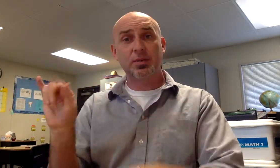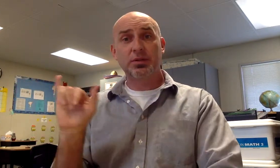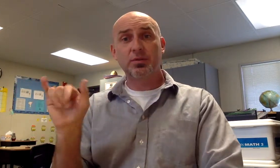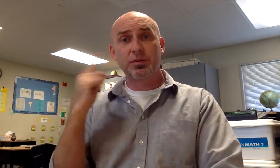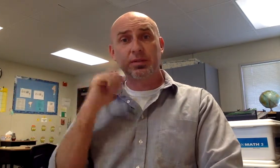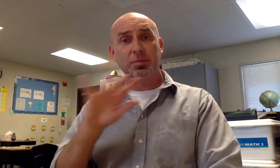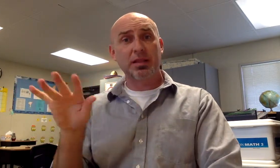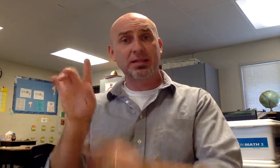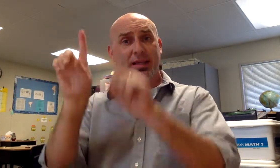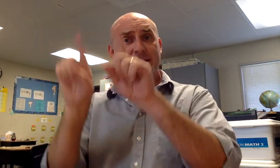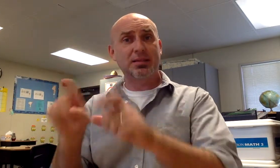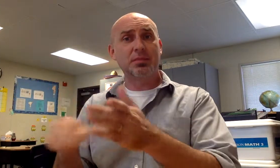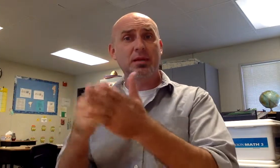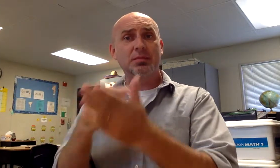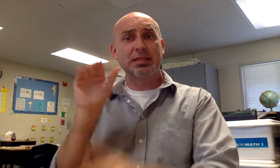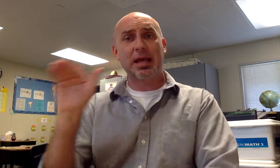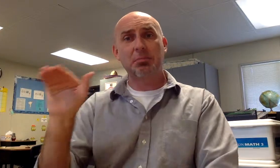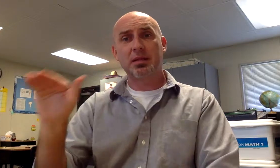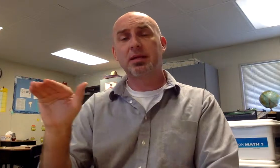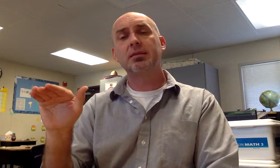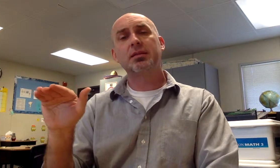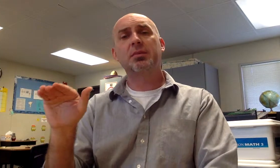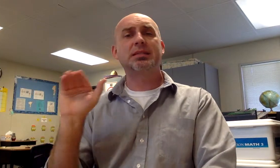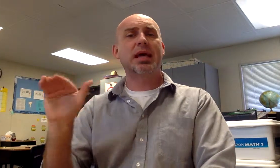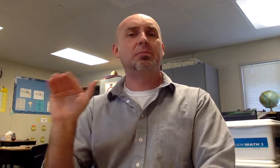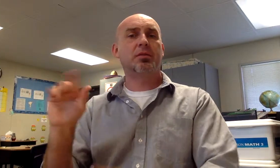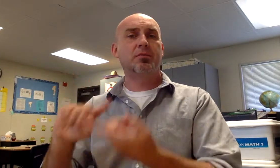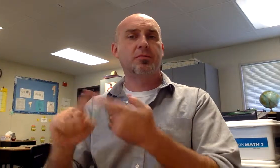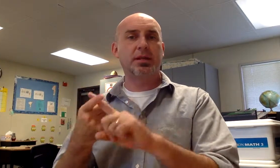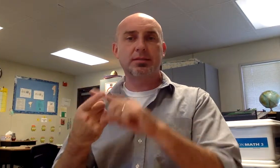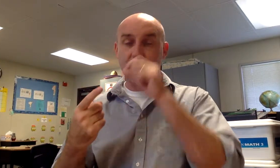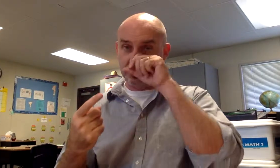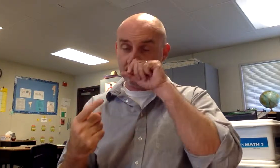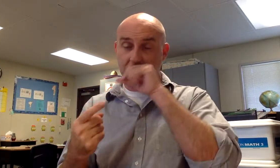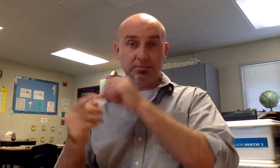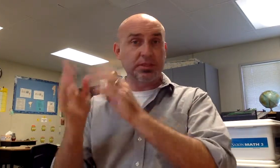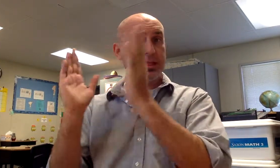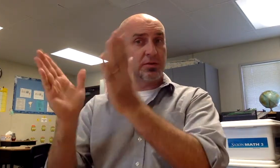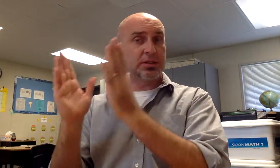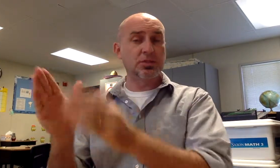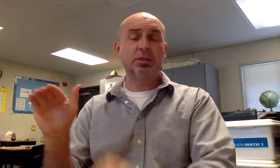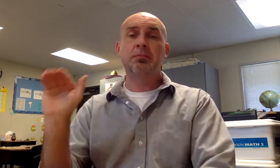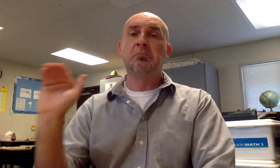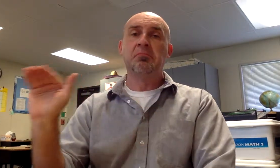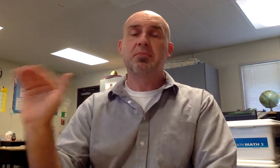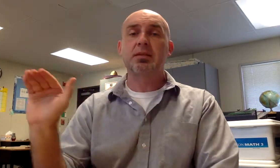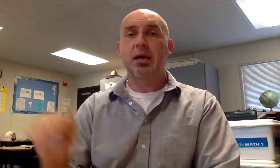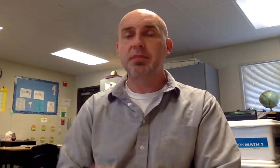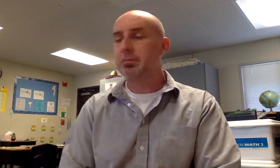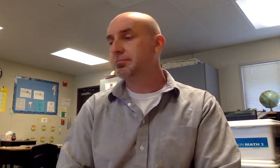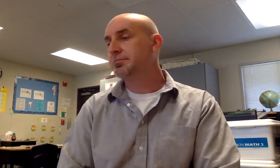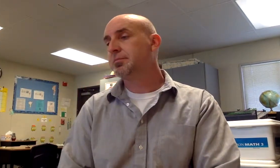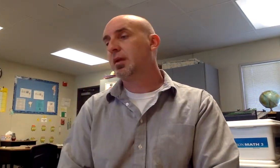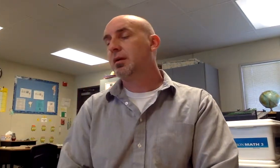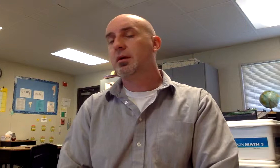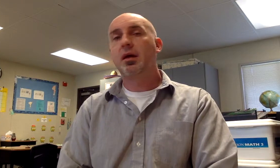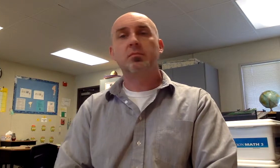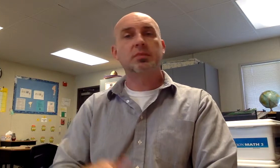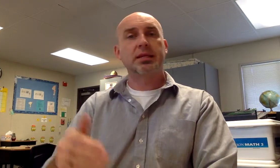too for the spelling test. Sometimes tap, like they might tap their friend to get their attention. Tap, tap. They could